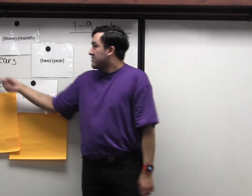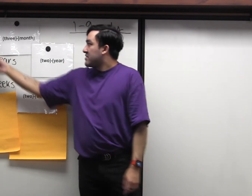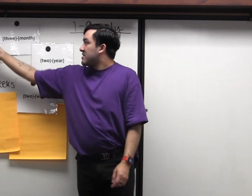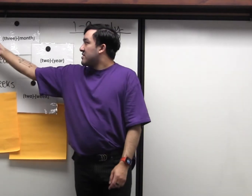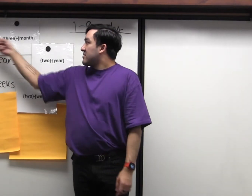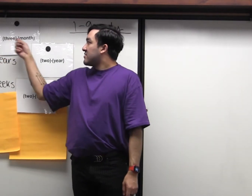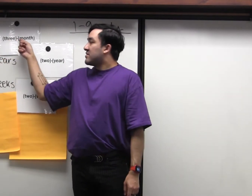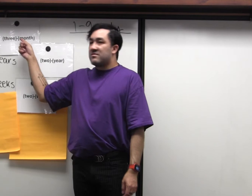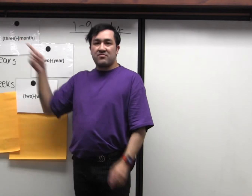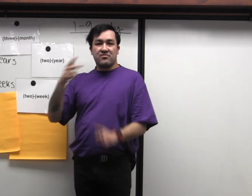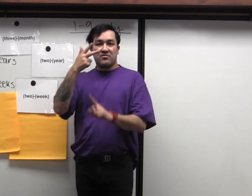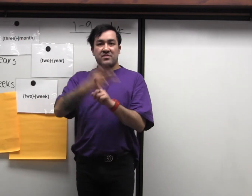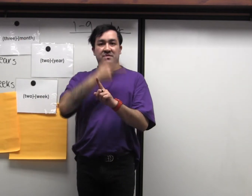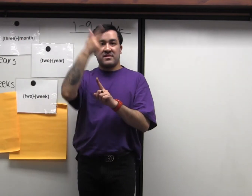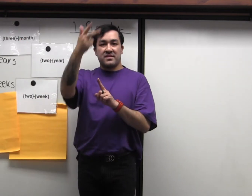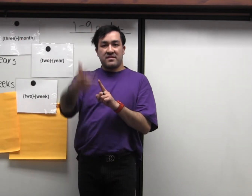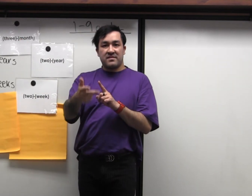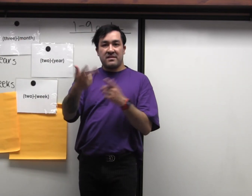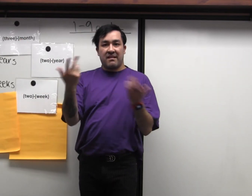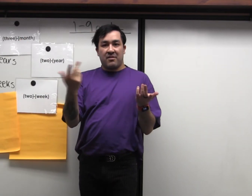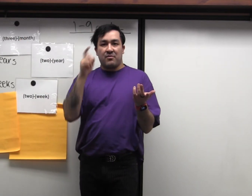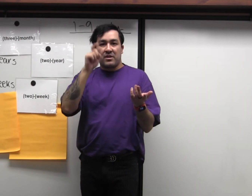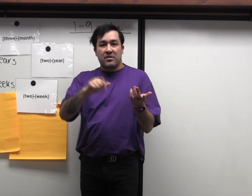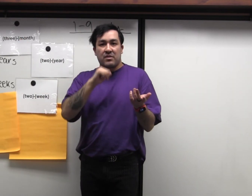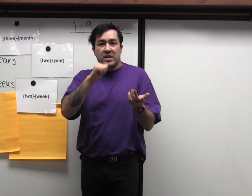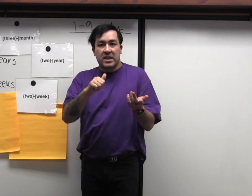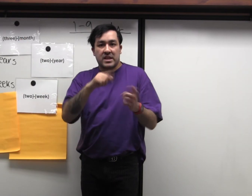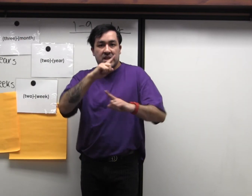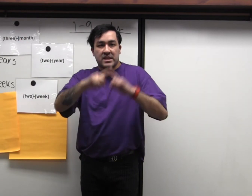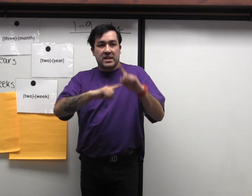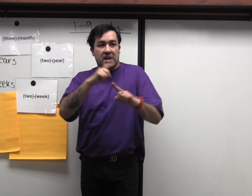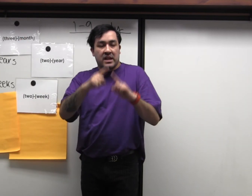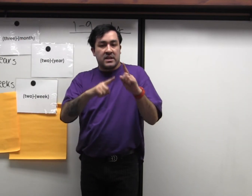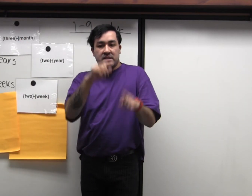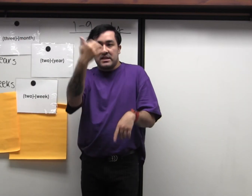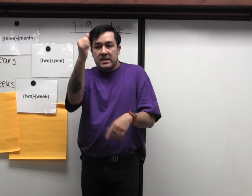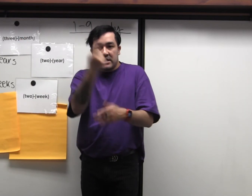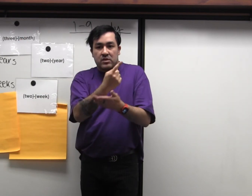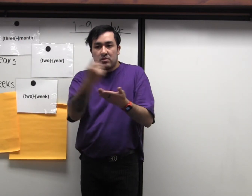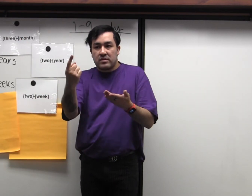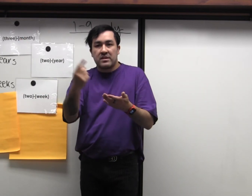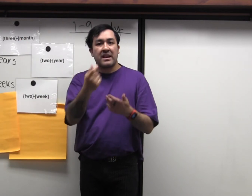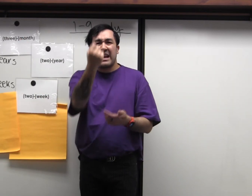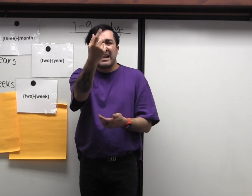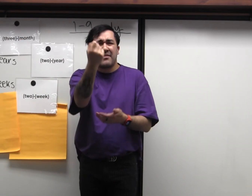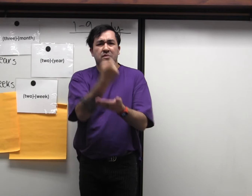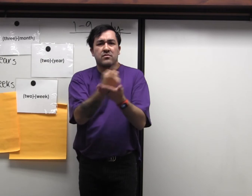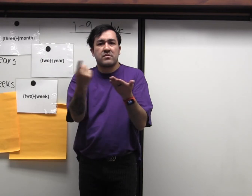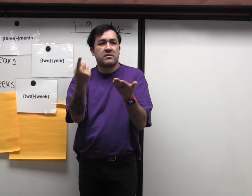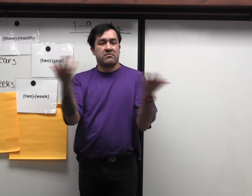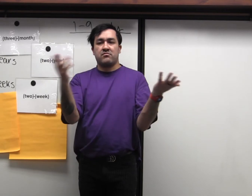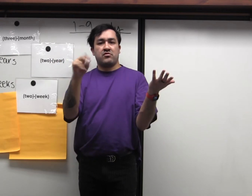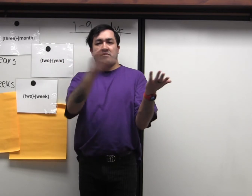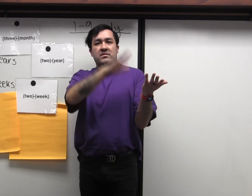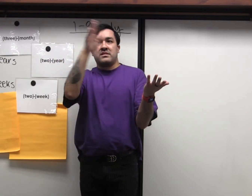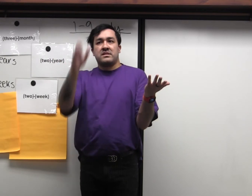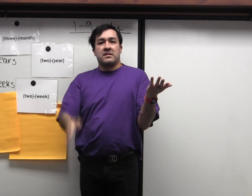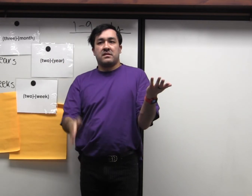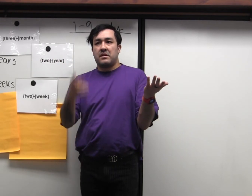3 months? 2 to 3 months? Or, you know, it really depends on the months. right? So typically, you wouldn't never say 11